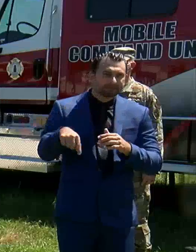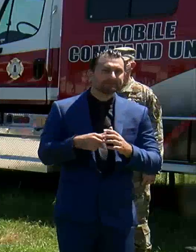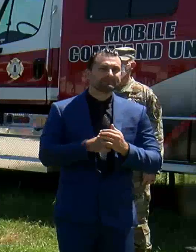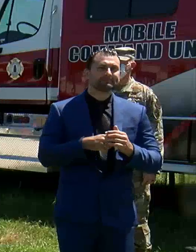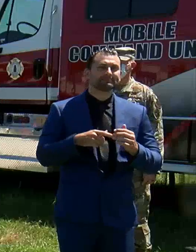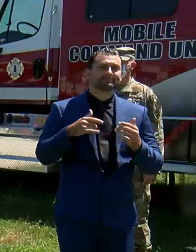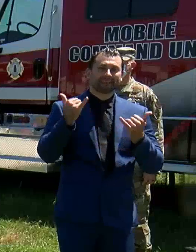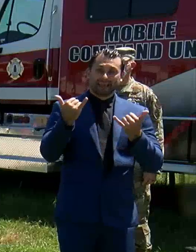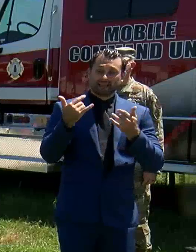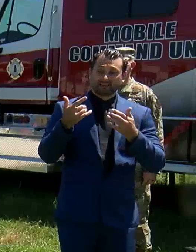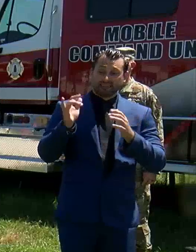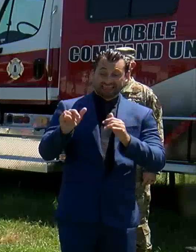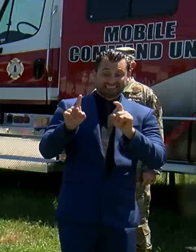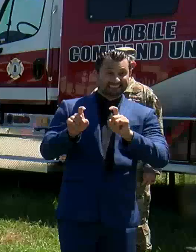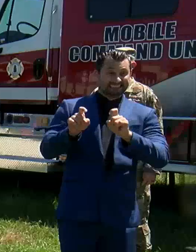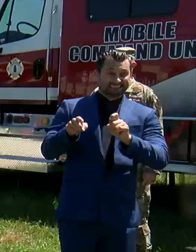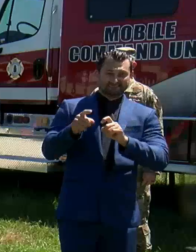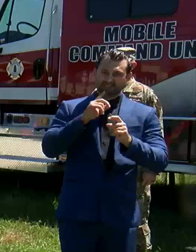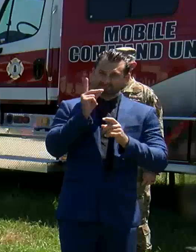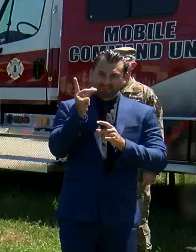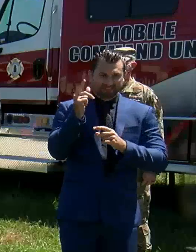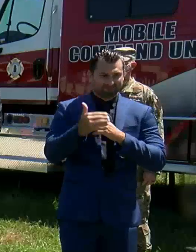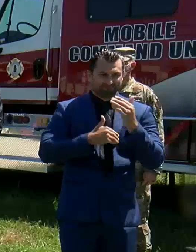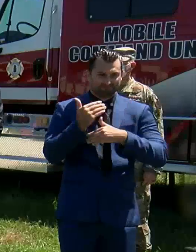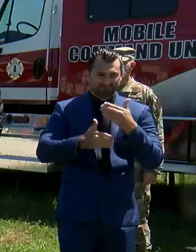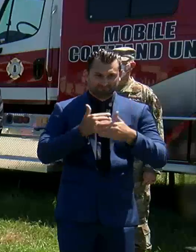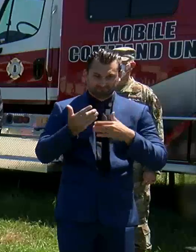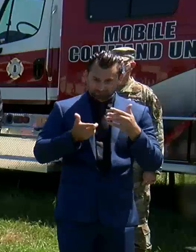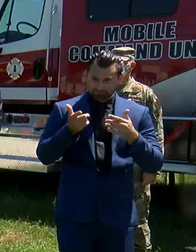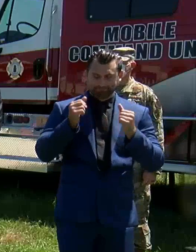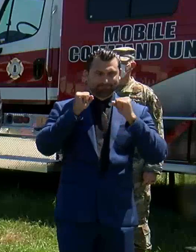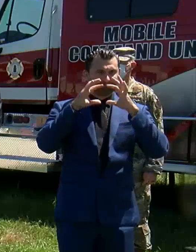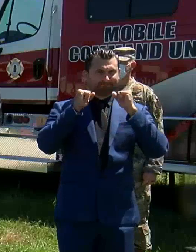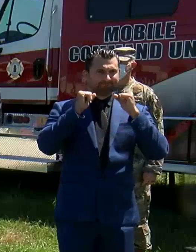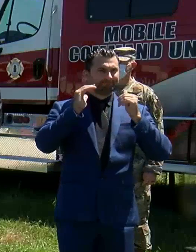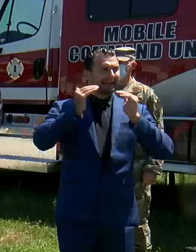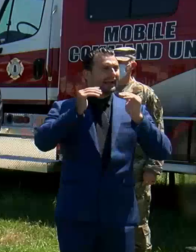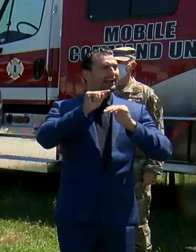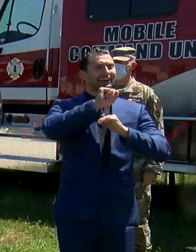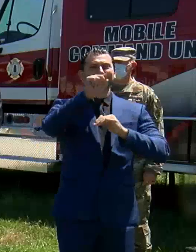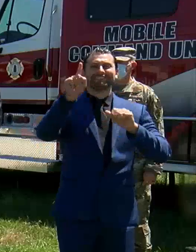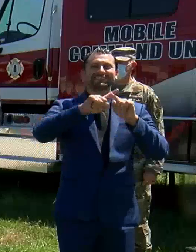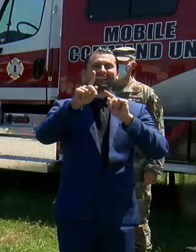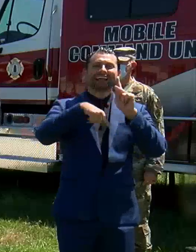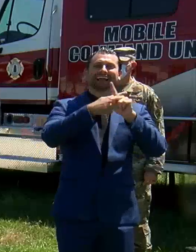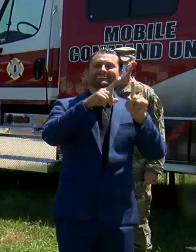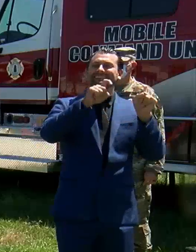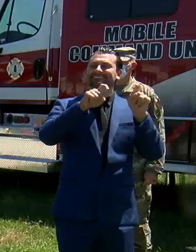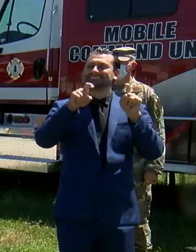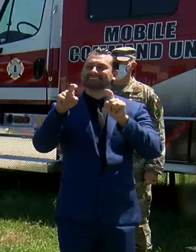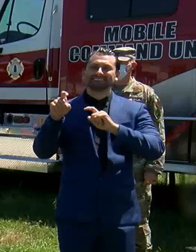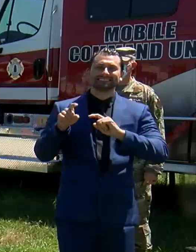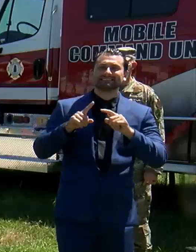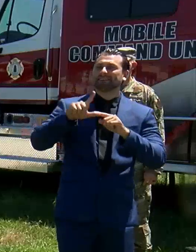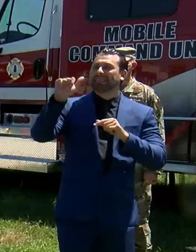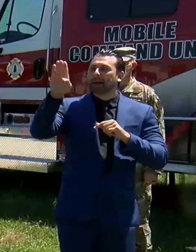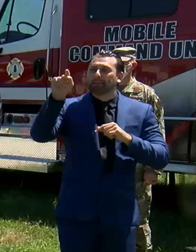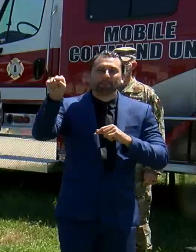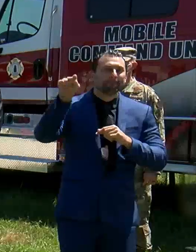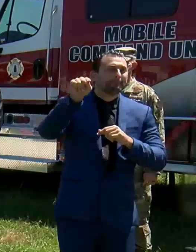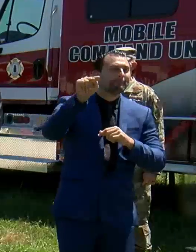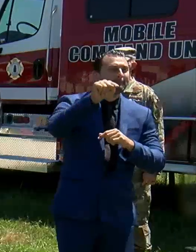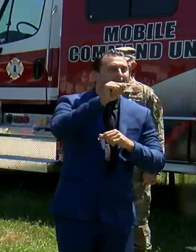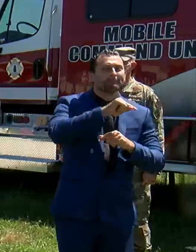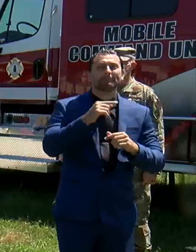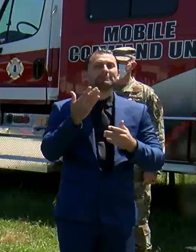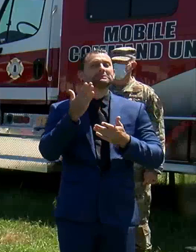anyone in the United States doing the mobile lab like they're doing now. They actually do this because Cephia does the HIV test. So there's places in Africa where they